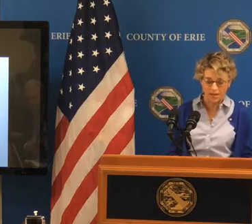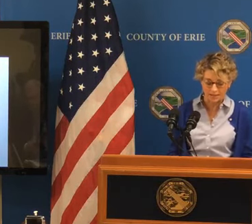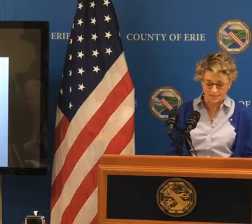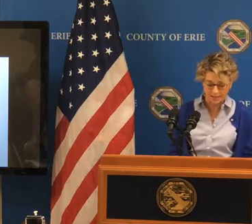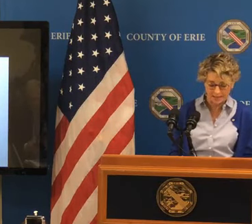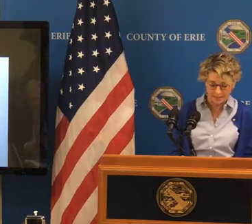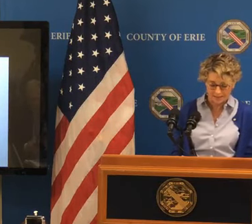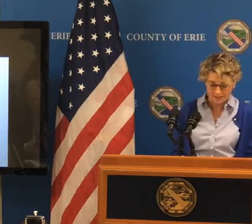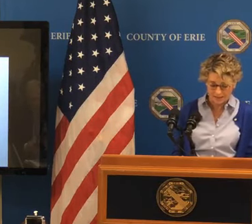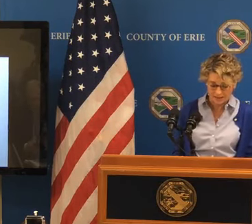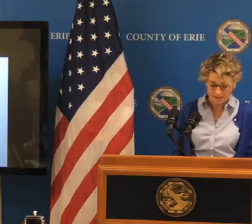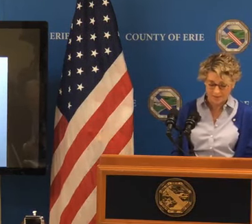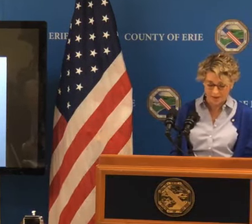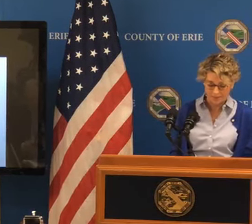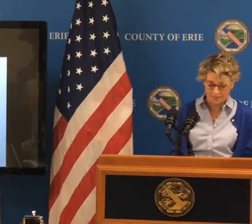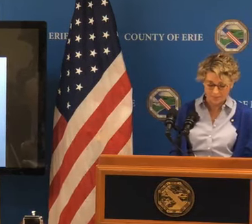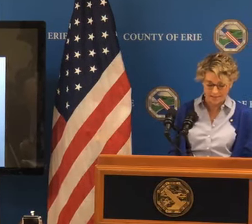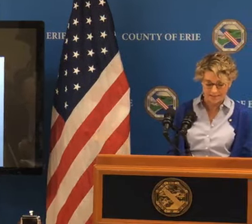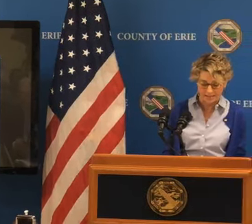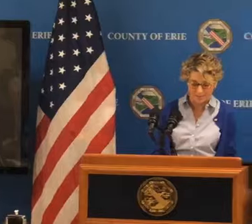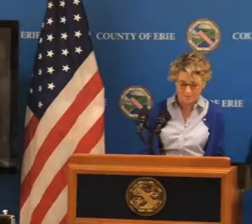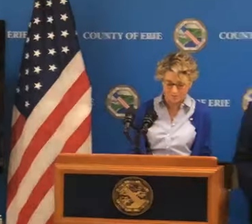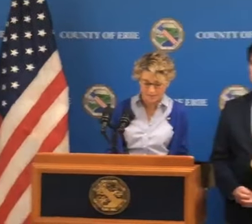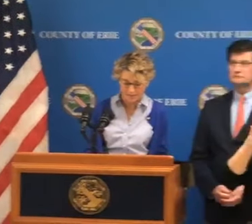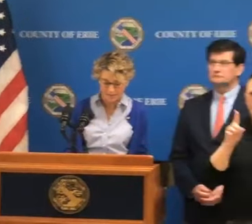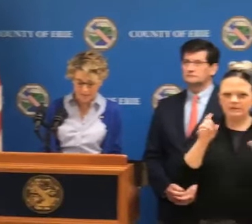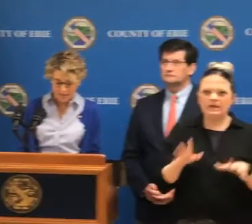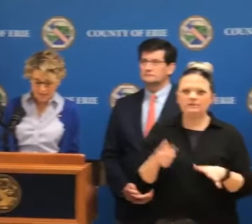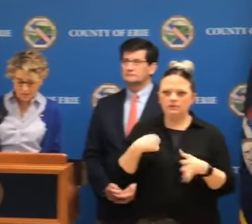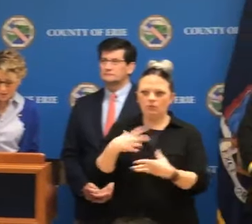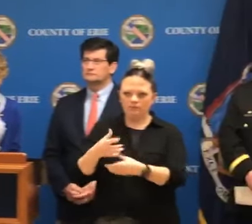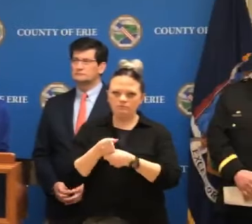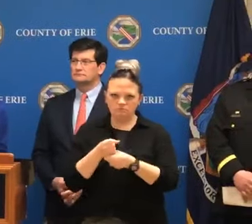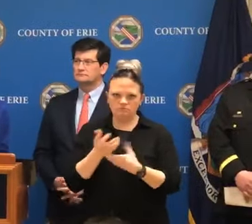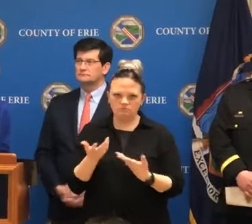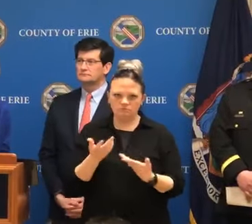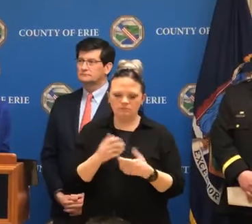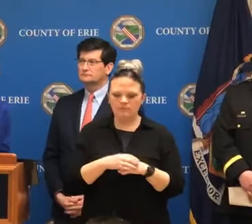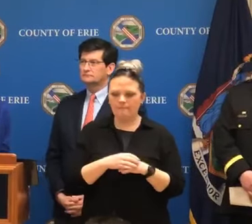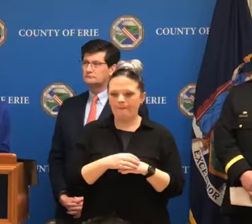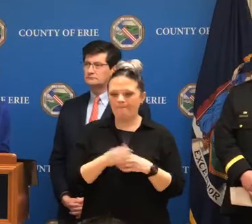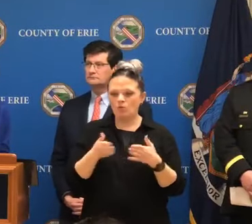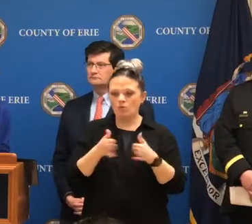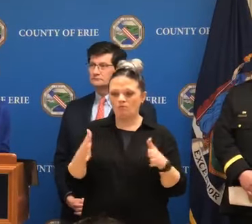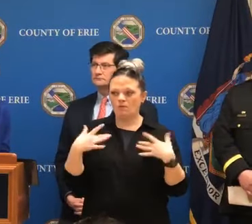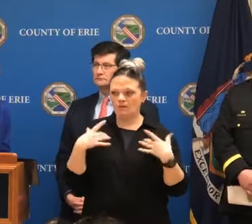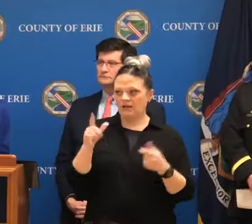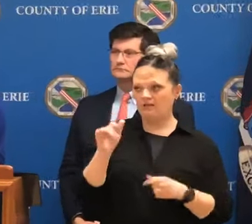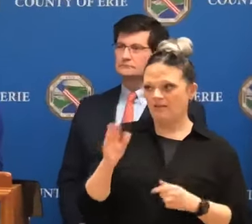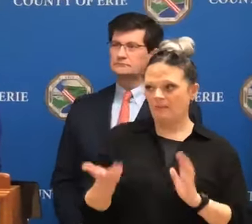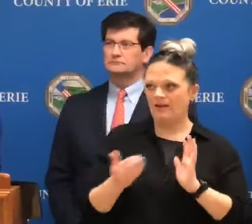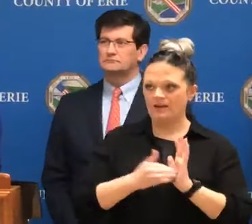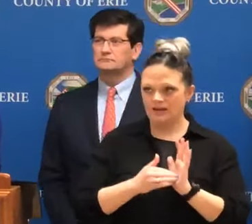hours, depending on the volume of the testing that we receive. So our public health lab, again, is doing